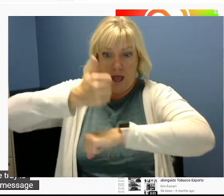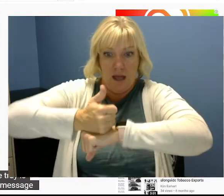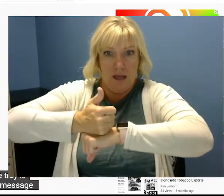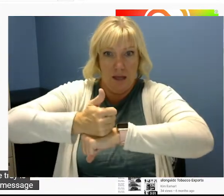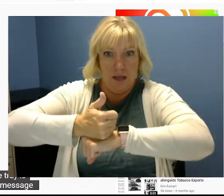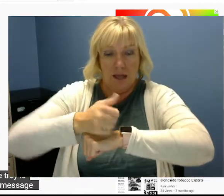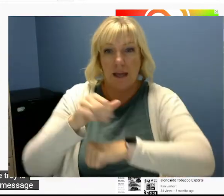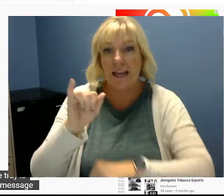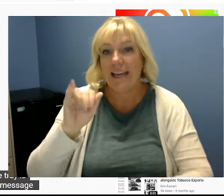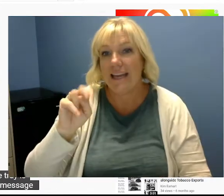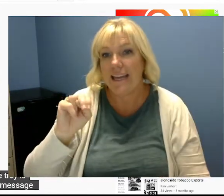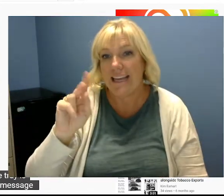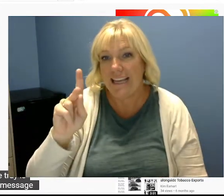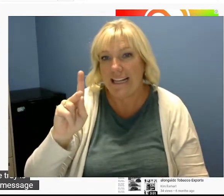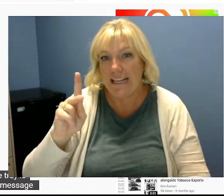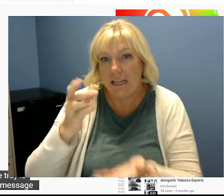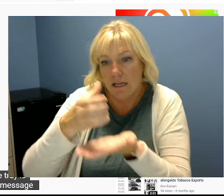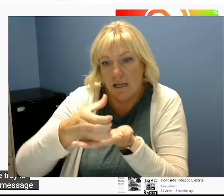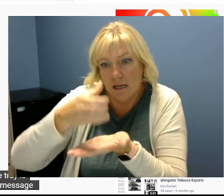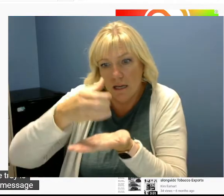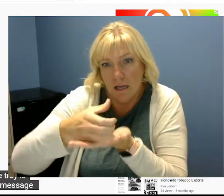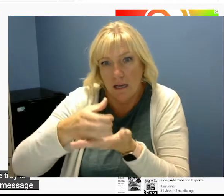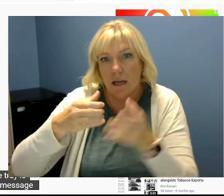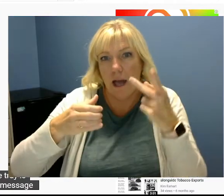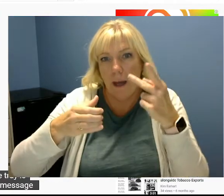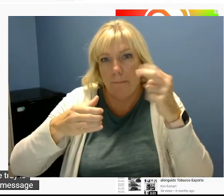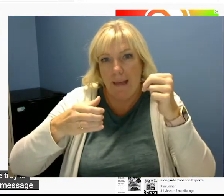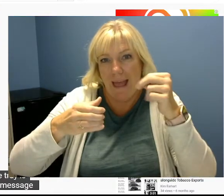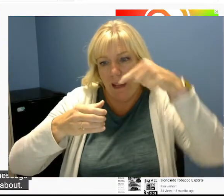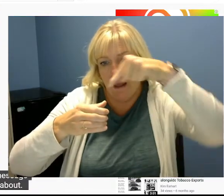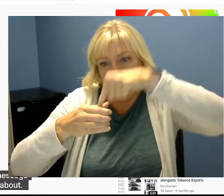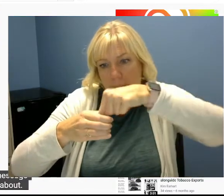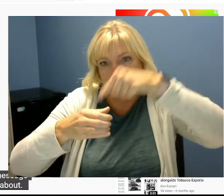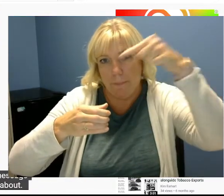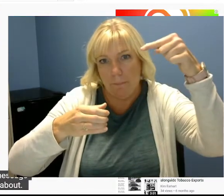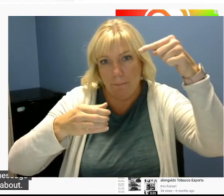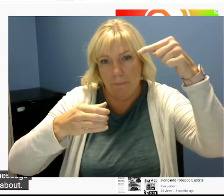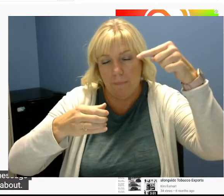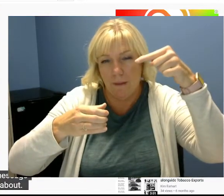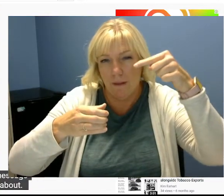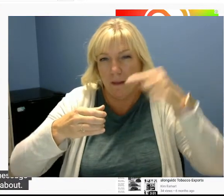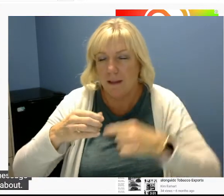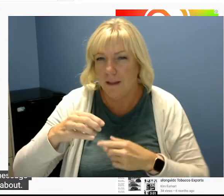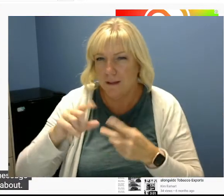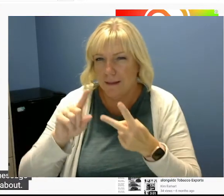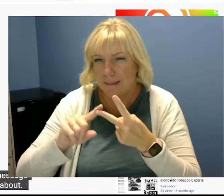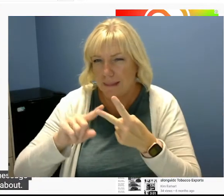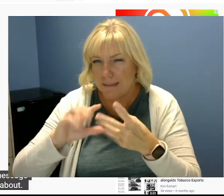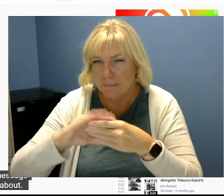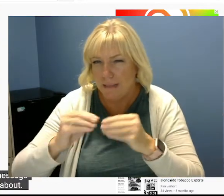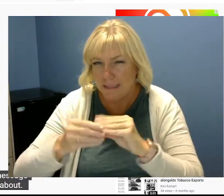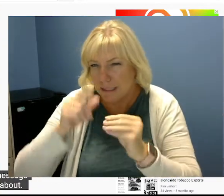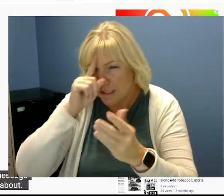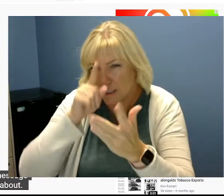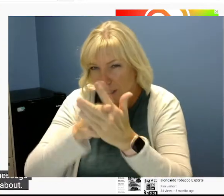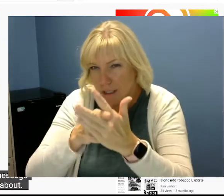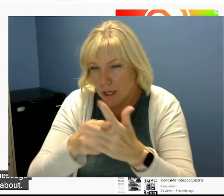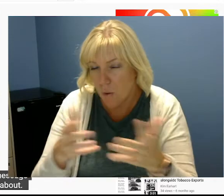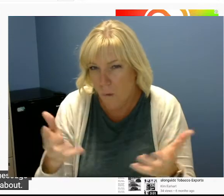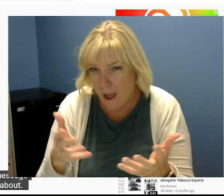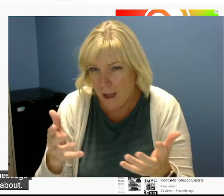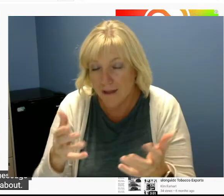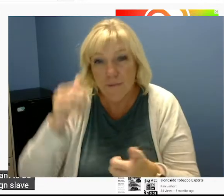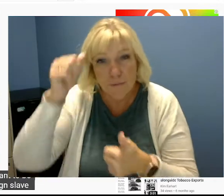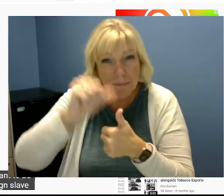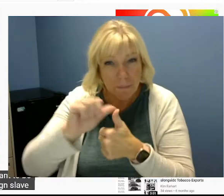the tray is an ink pot with a pen. And so the second message that the cartoonist is sending is that message, that contradiction